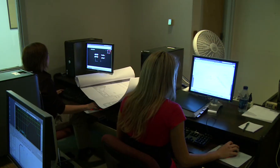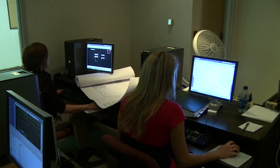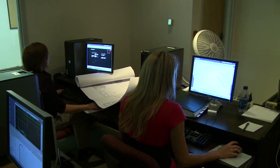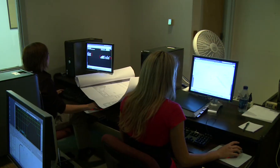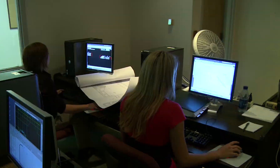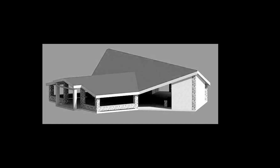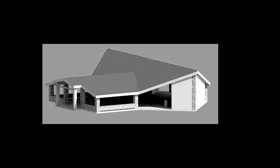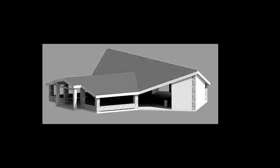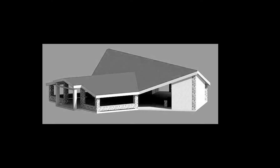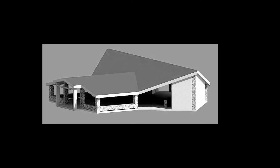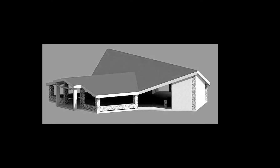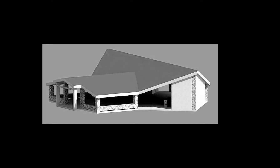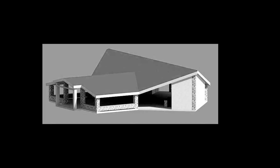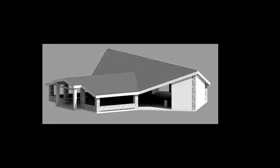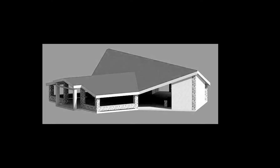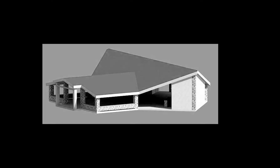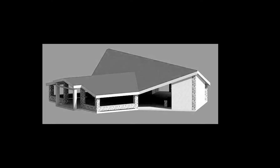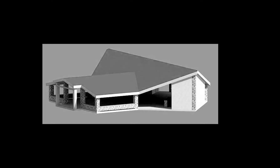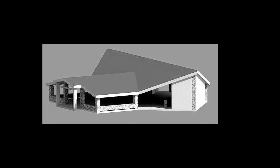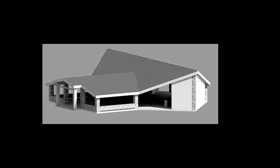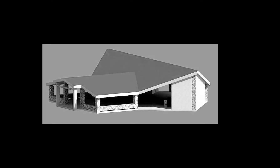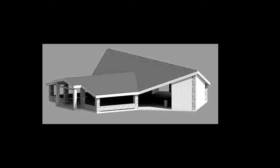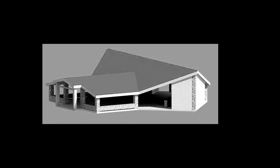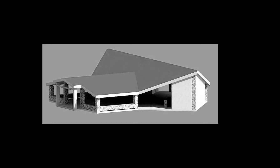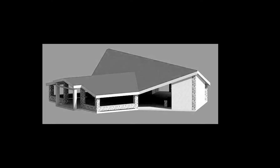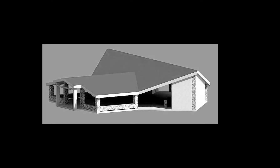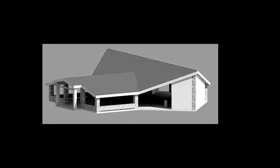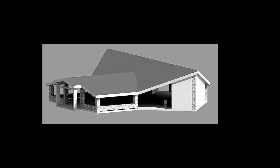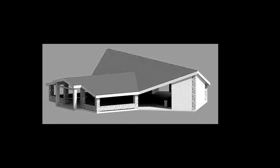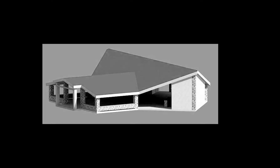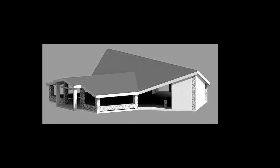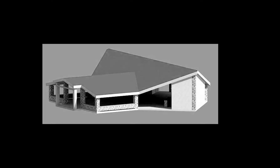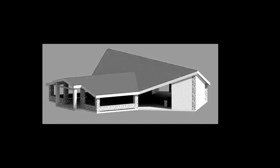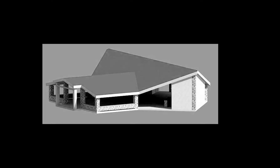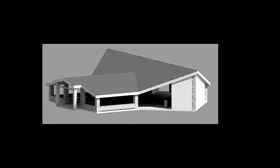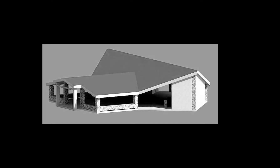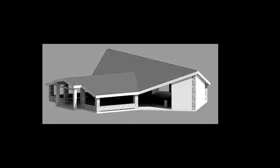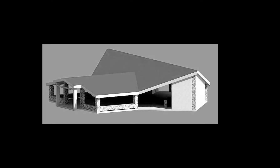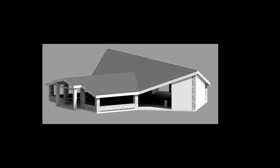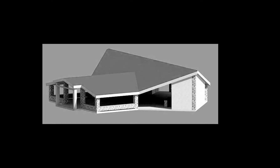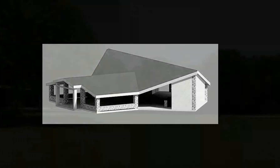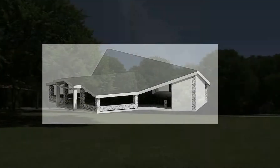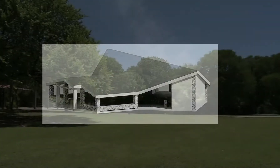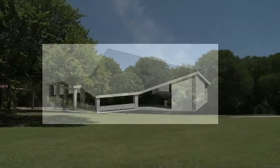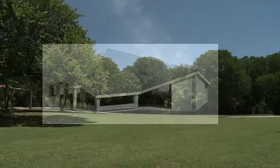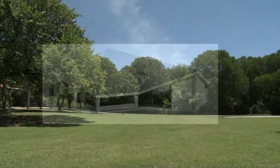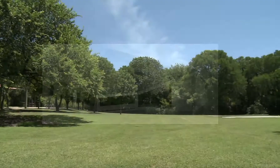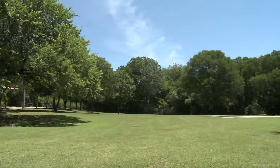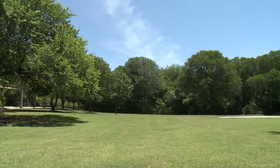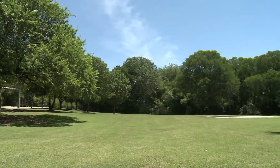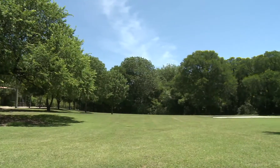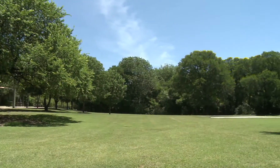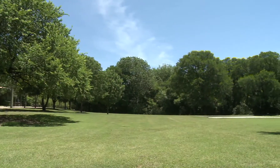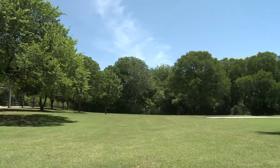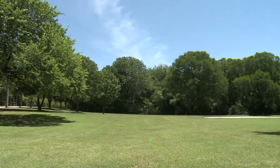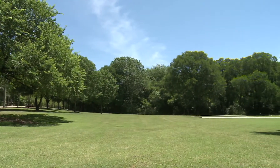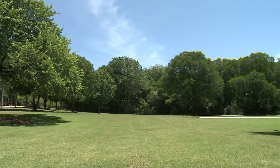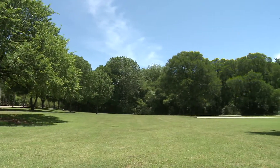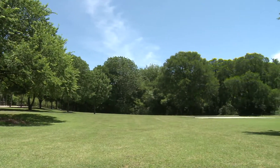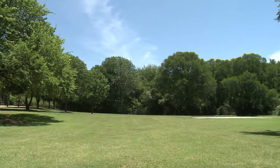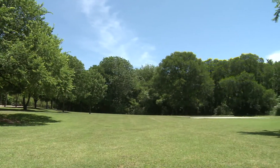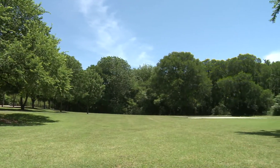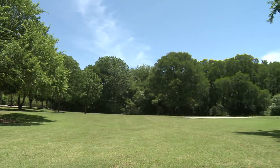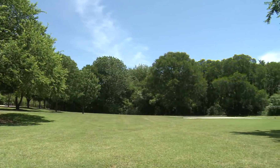Hillary considered environmental issues and functional needs for special events when designing the pavilion. First of all, we had to consider